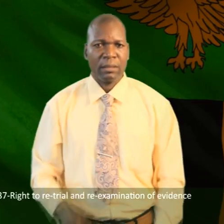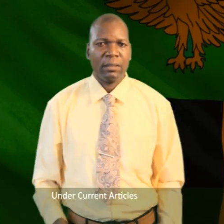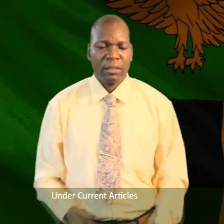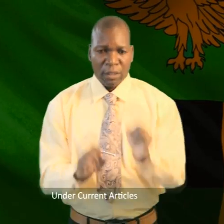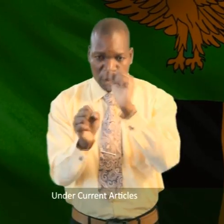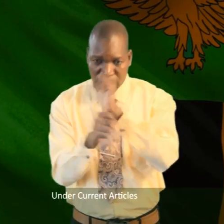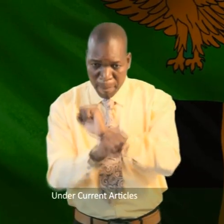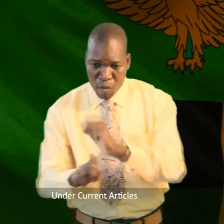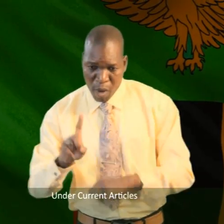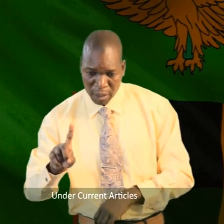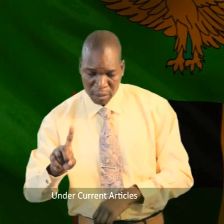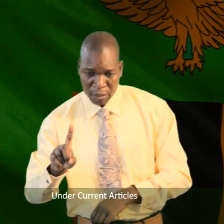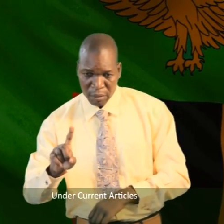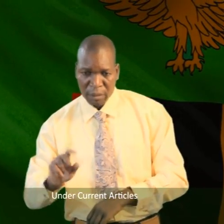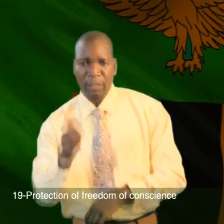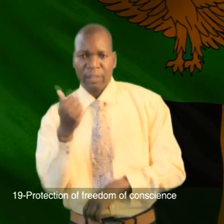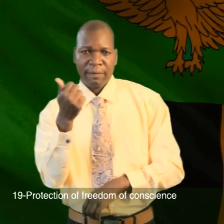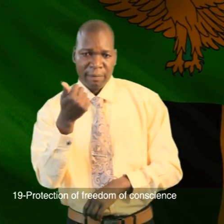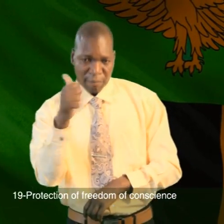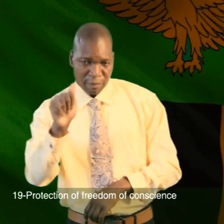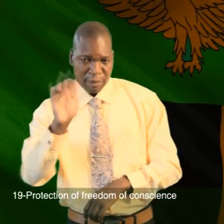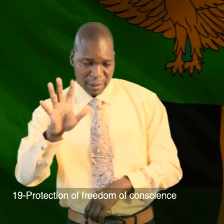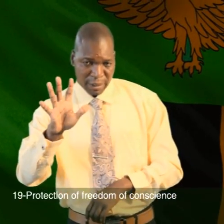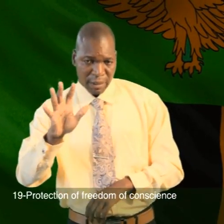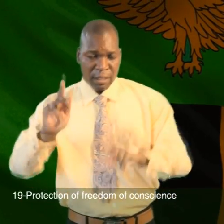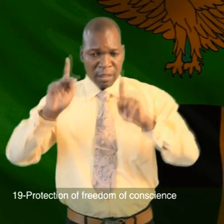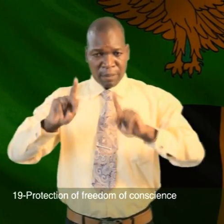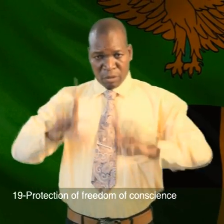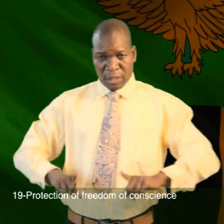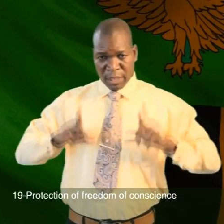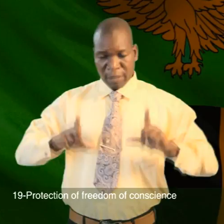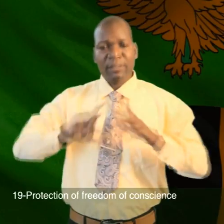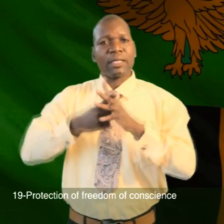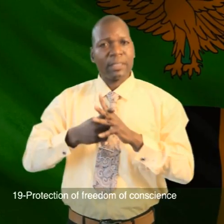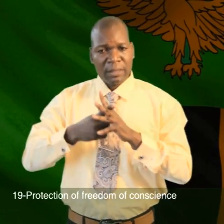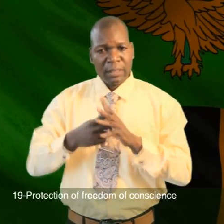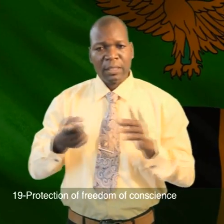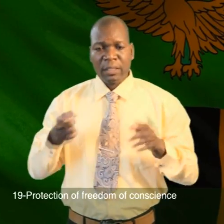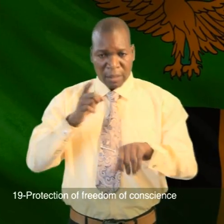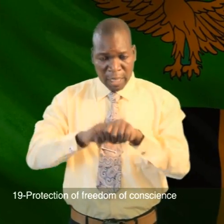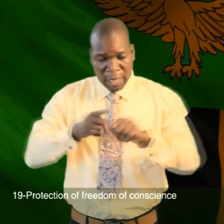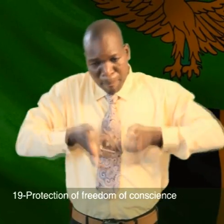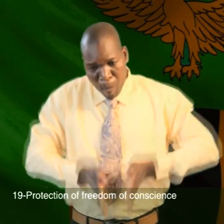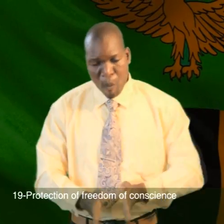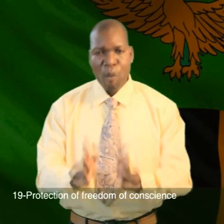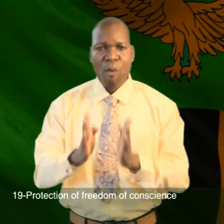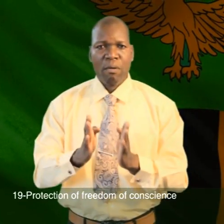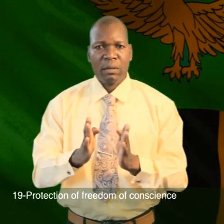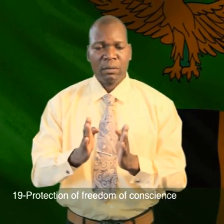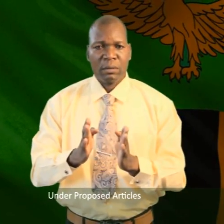Under current articles, 19, protection of freedom of conscience. Under